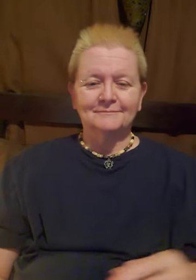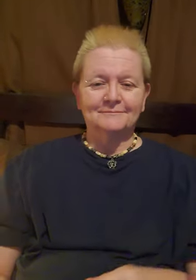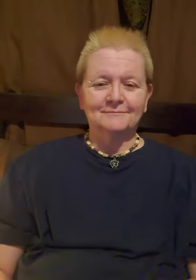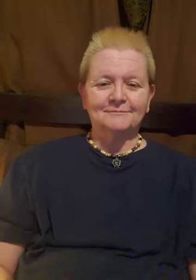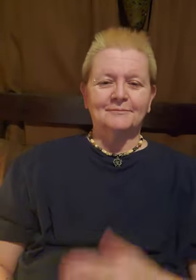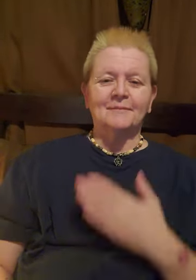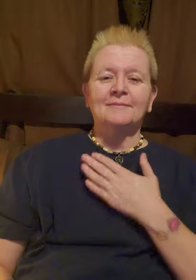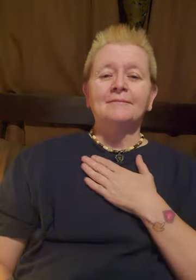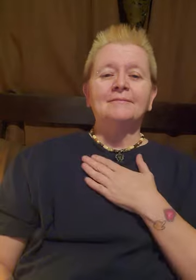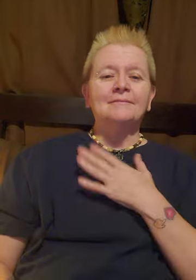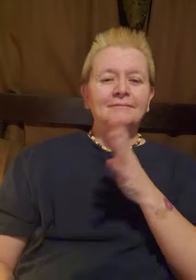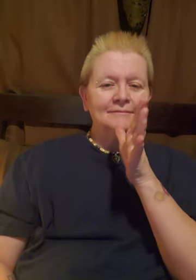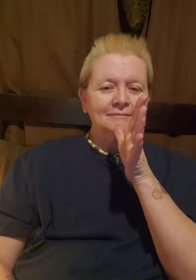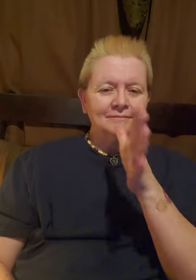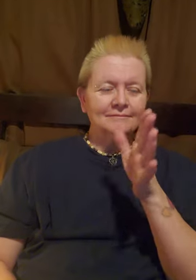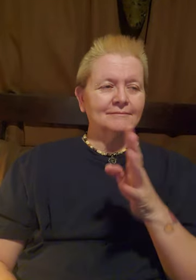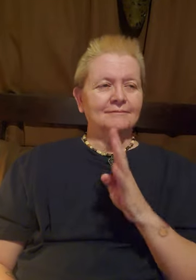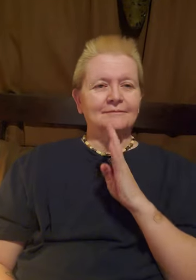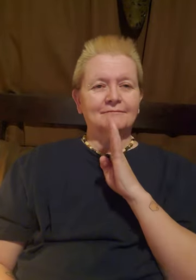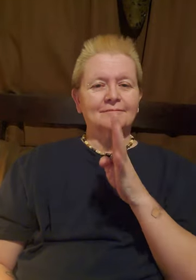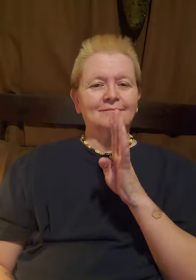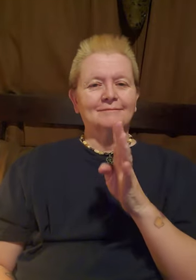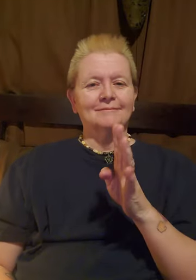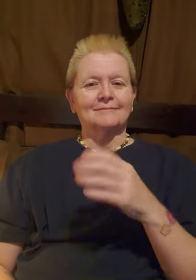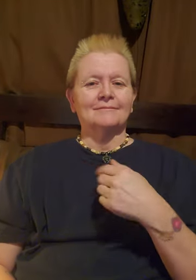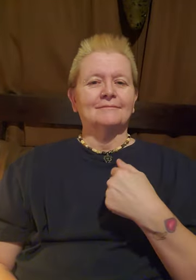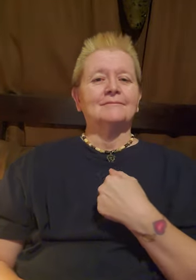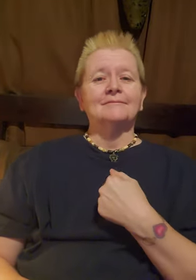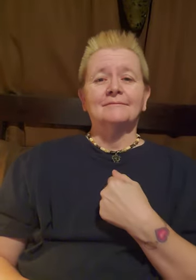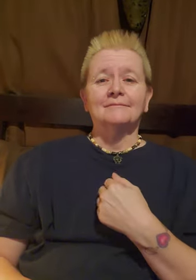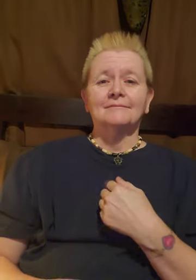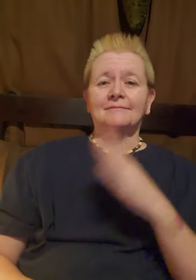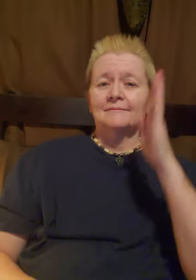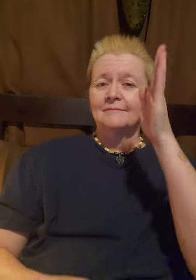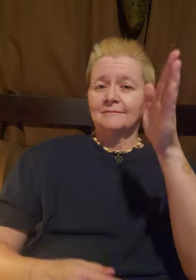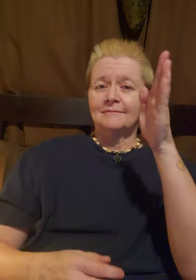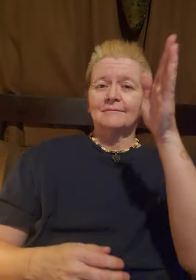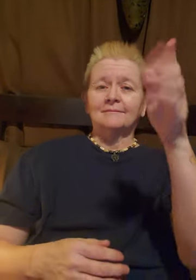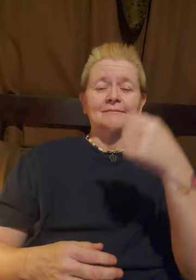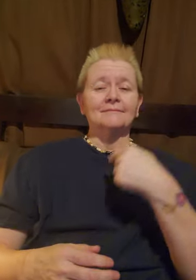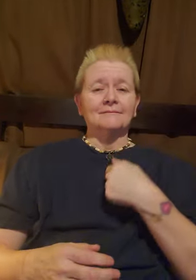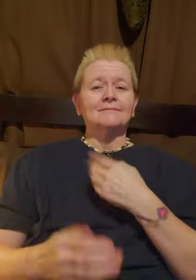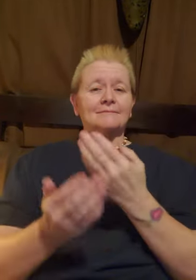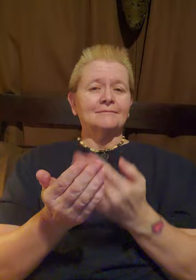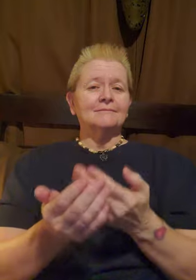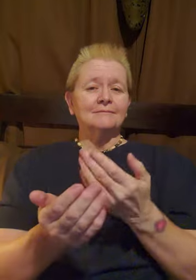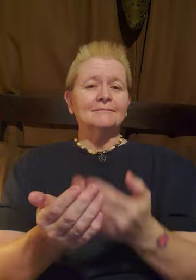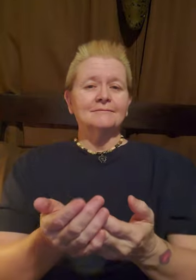My mother told me, someday I will